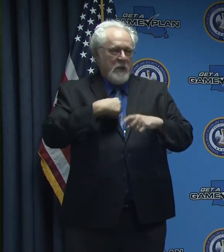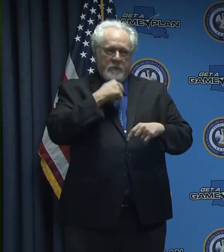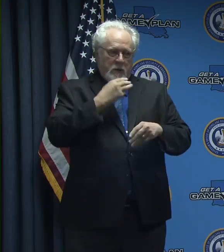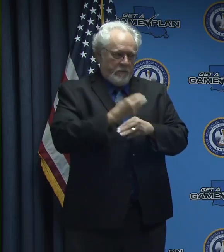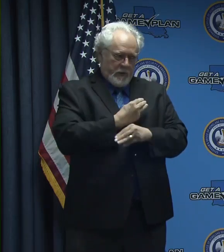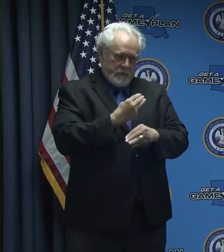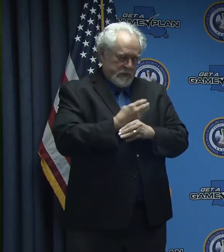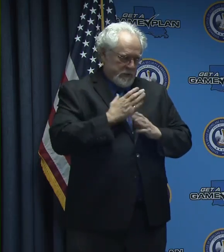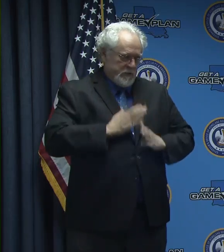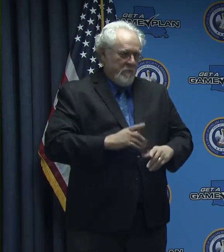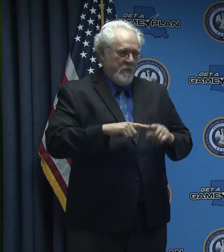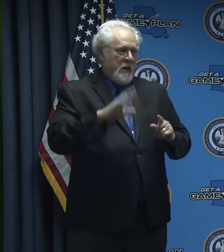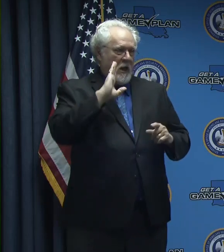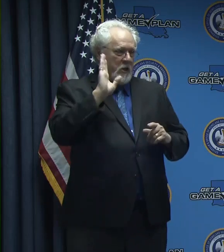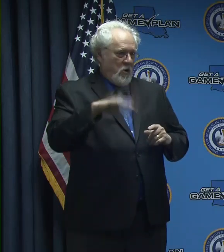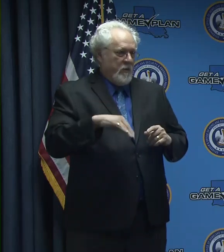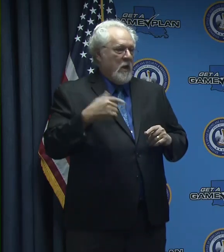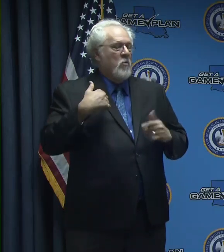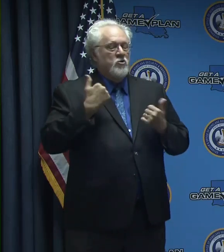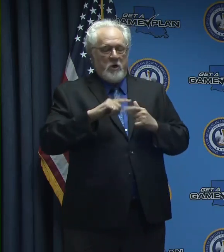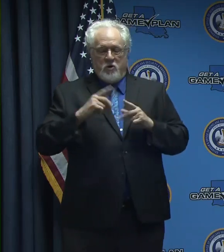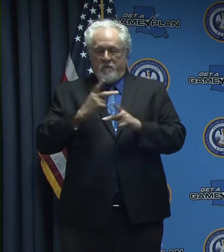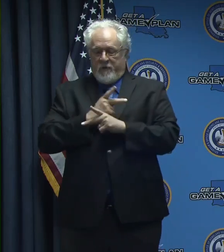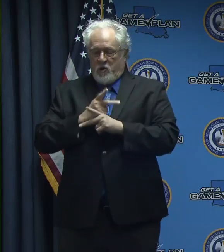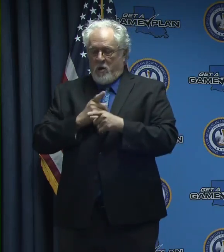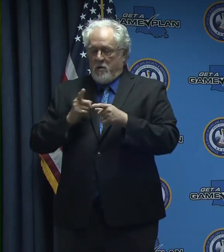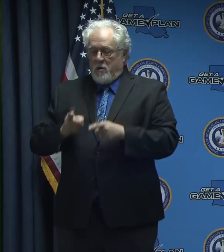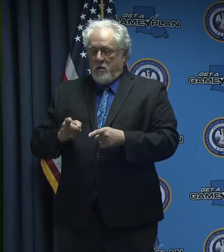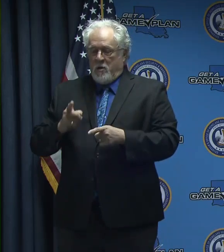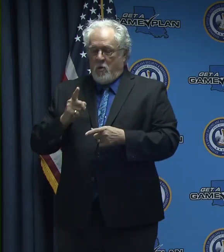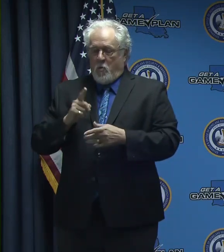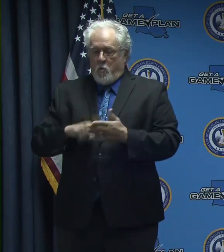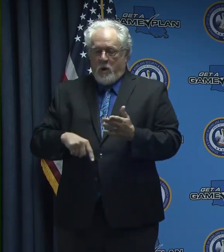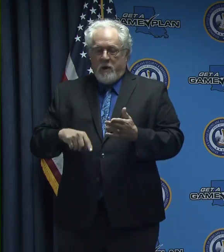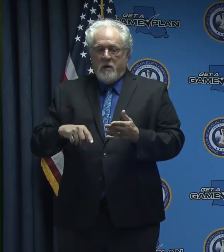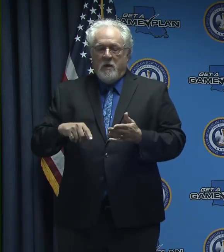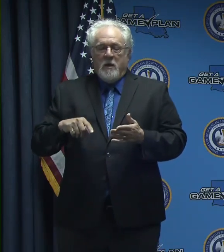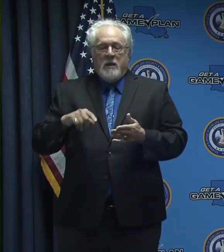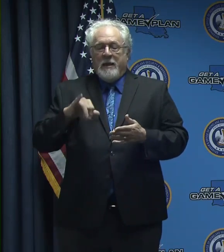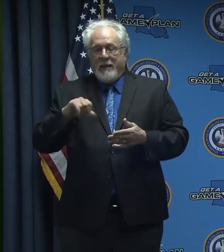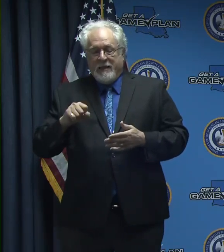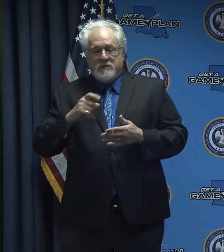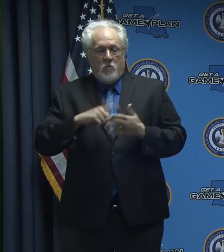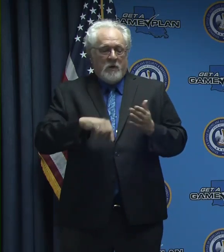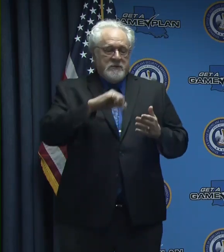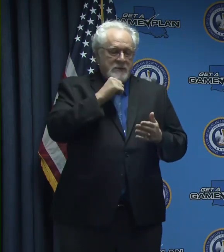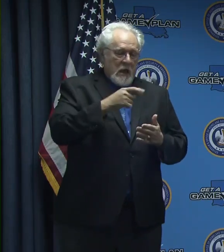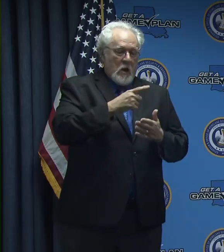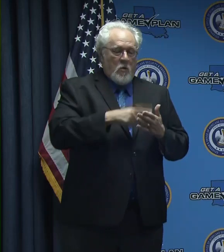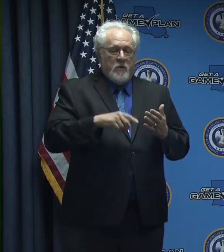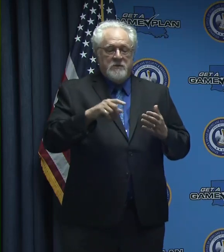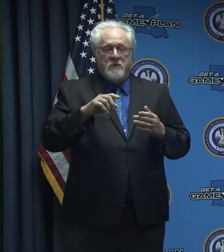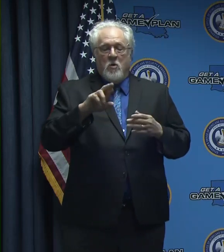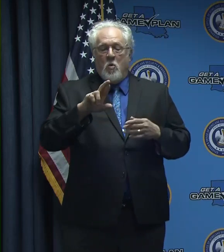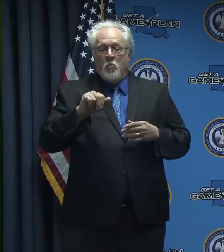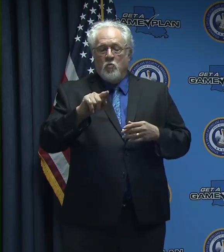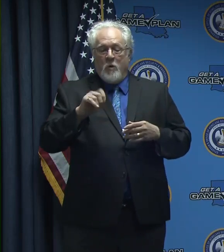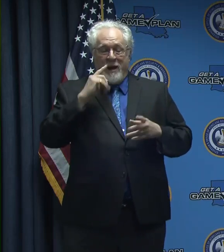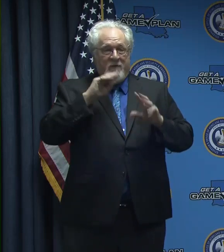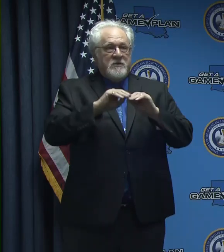mathematician, but I know we're trying to figure out what our R naught is, what is that rate of spread,